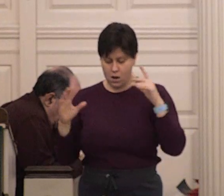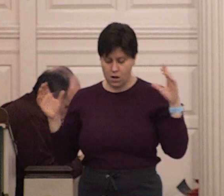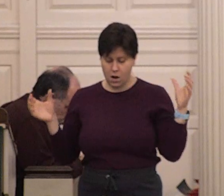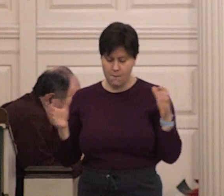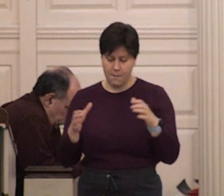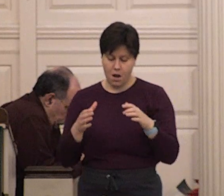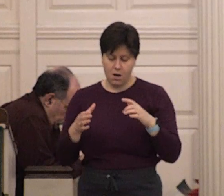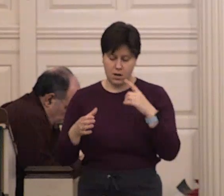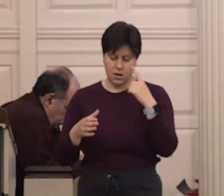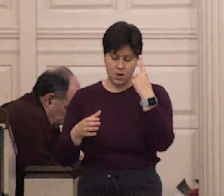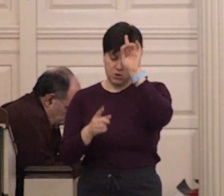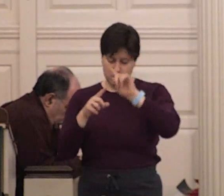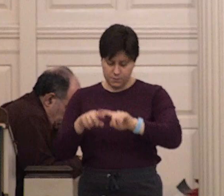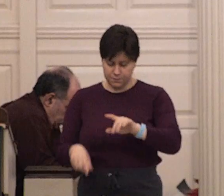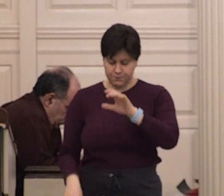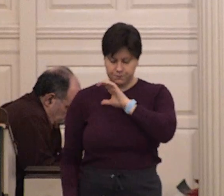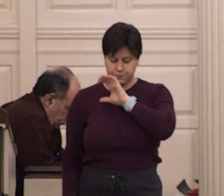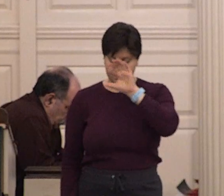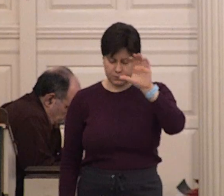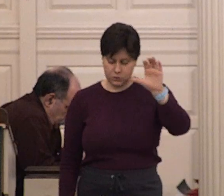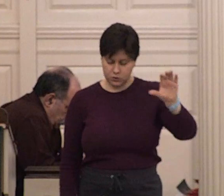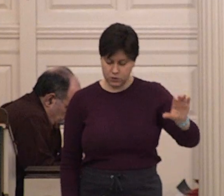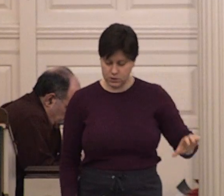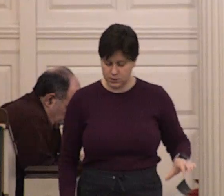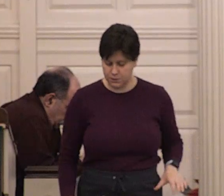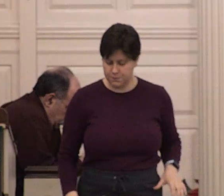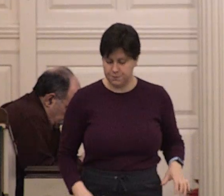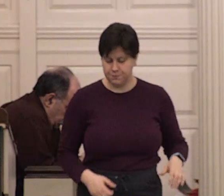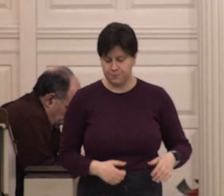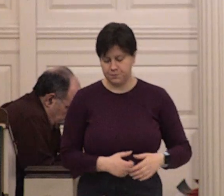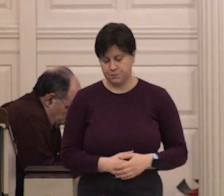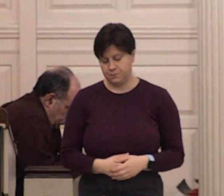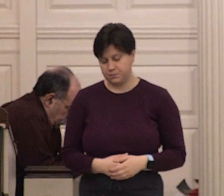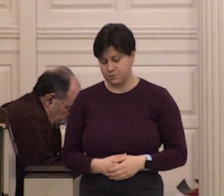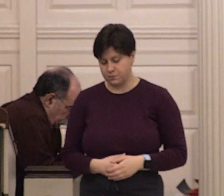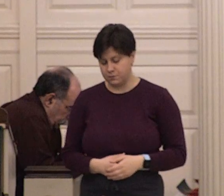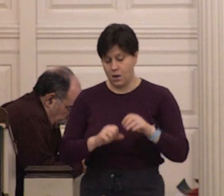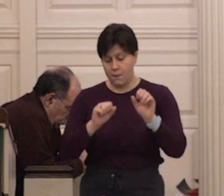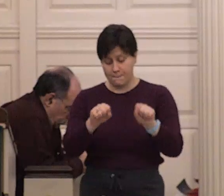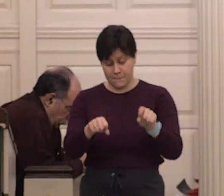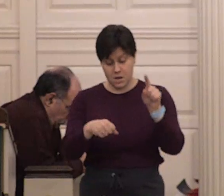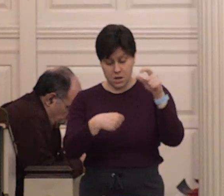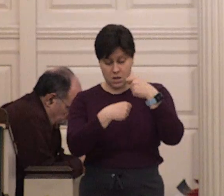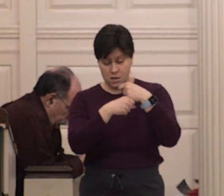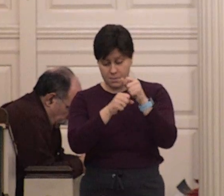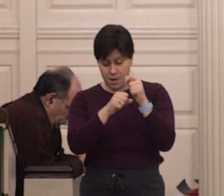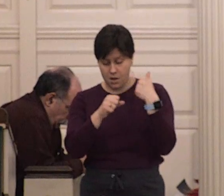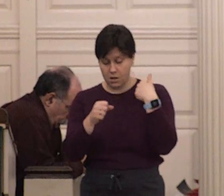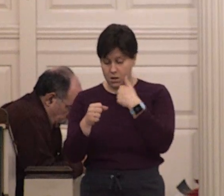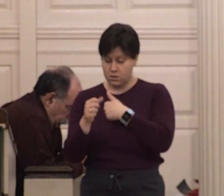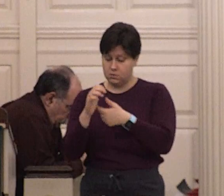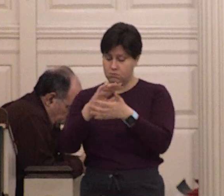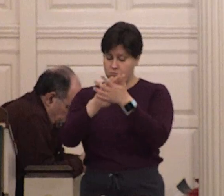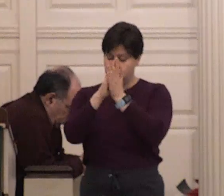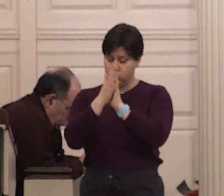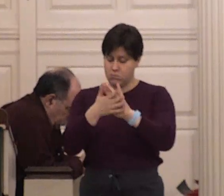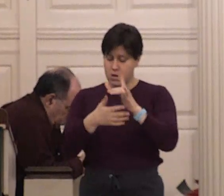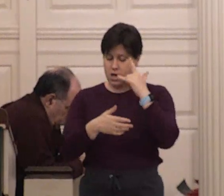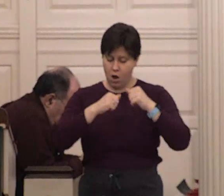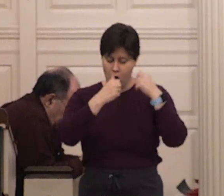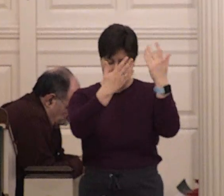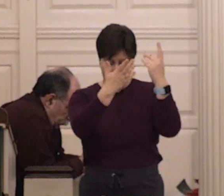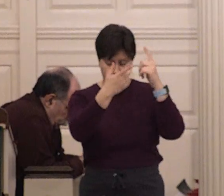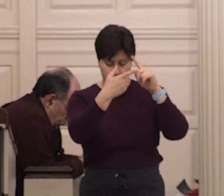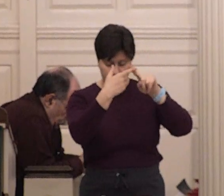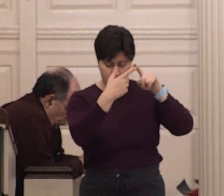body, one spirit in Christ. May he make of us an eternal offering to you, so that